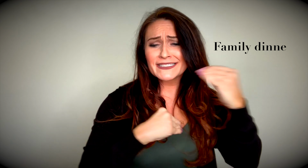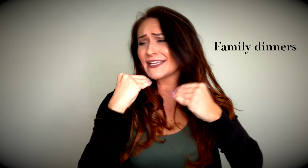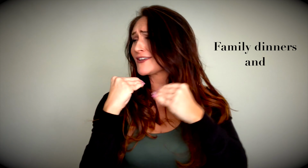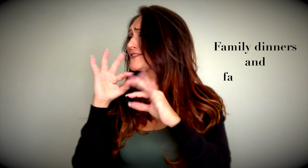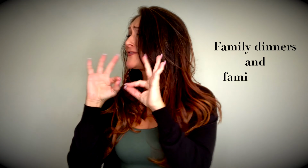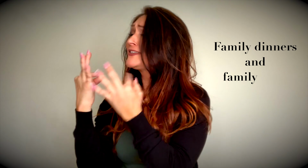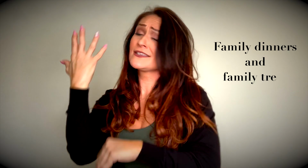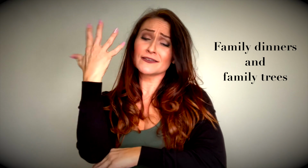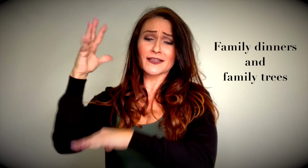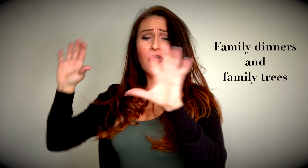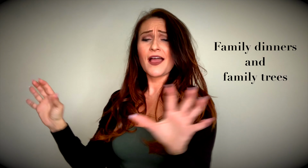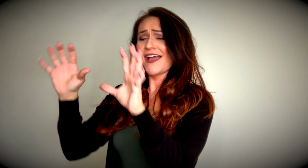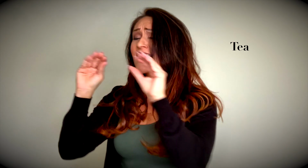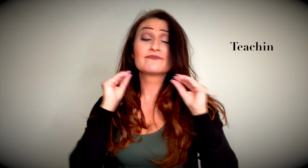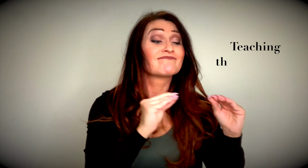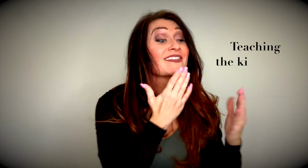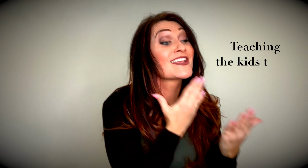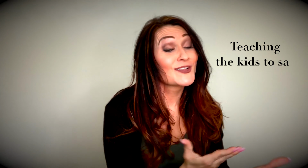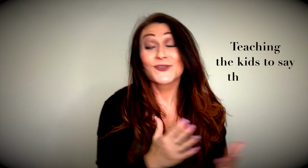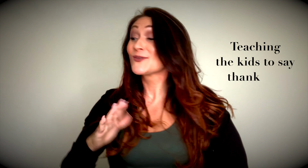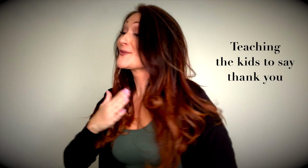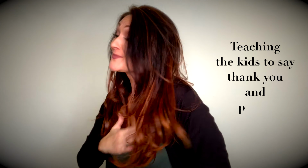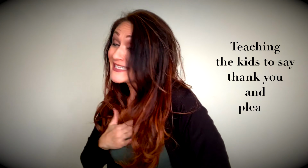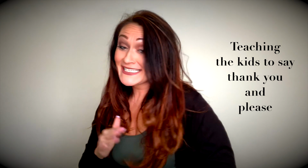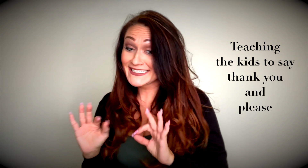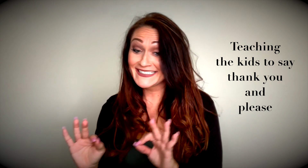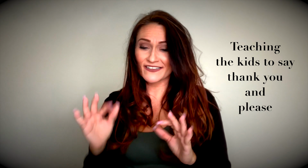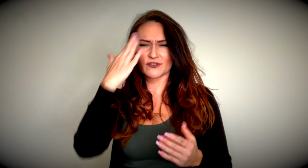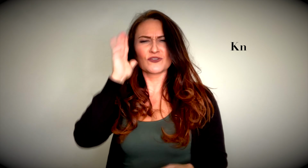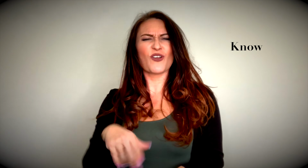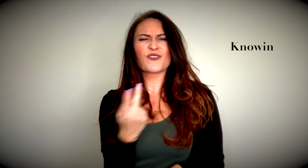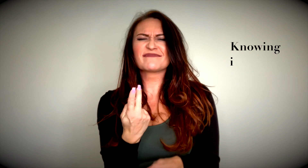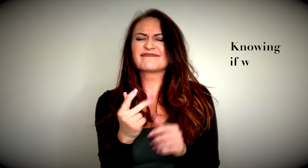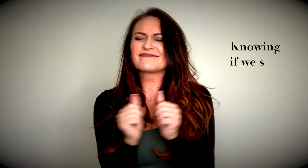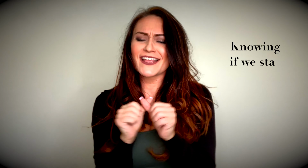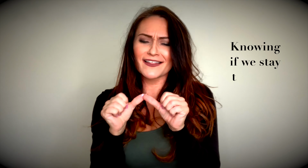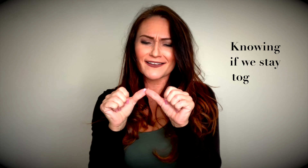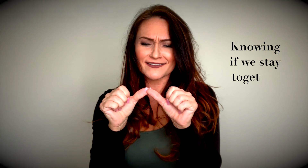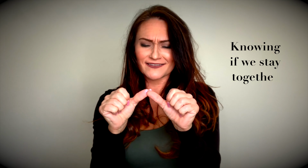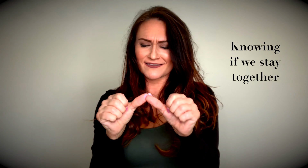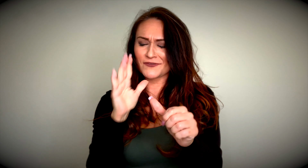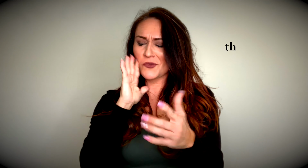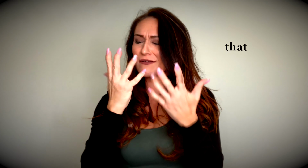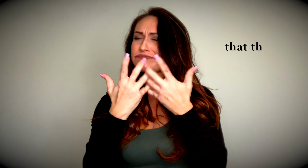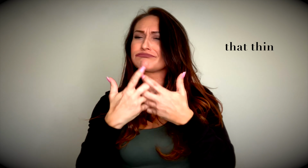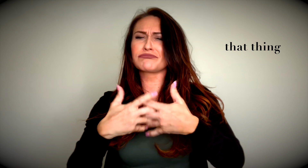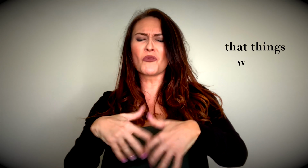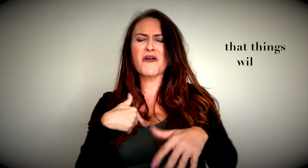Family dinners and family trees, teaching the kids to say thank you and please, knowing if we stay together that things will be right.